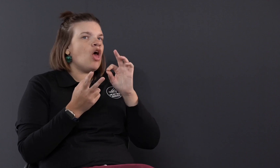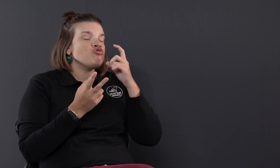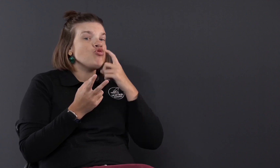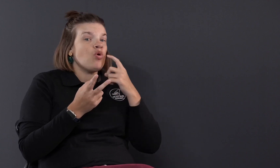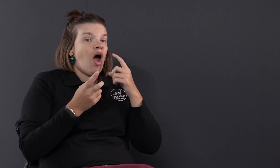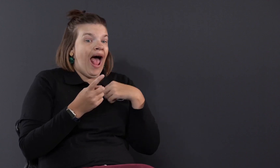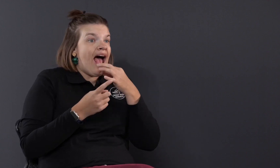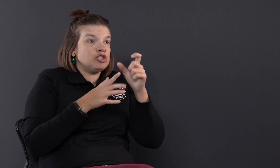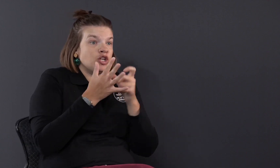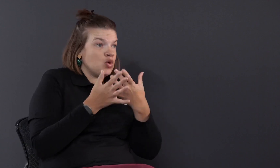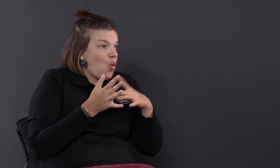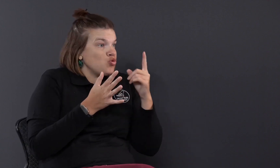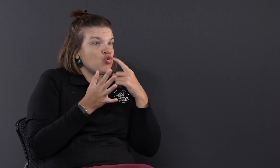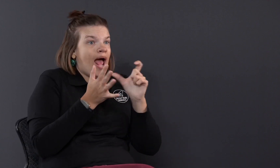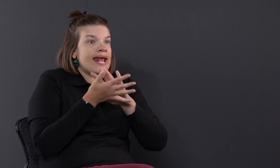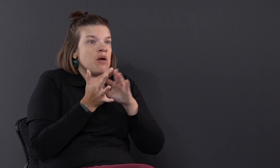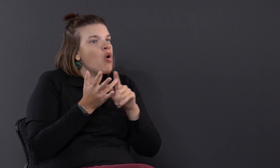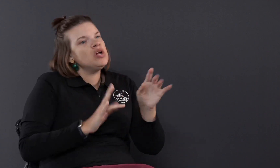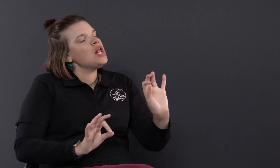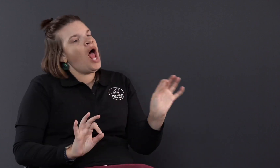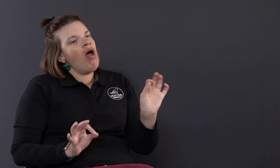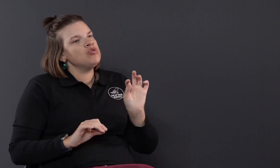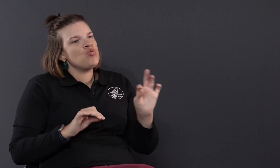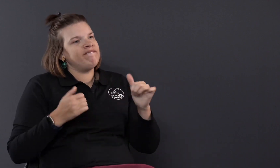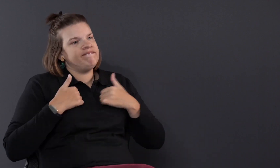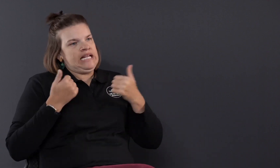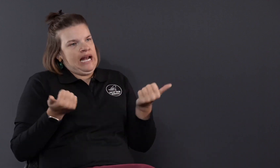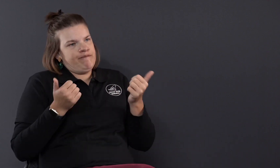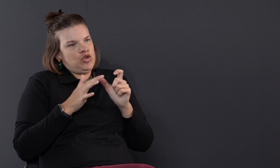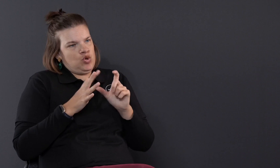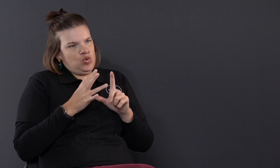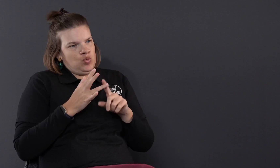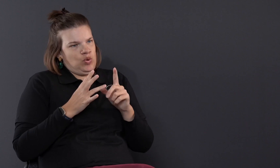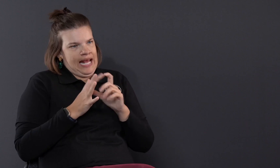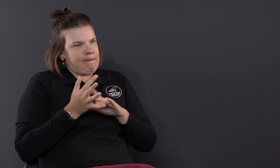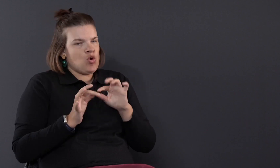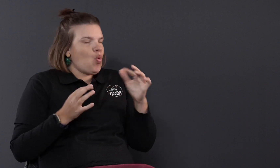okay. But when I asked the doctor about her doing chemo, he said that she wasn't well enough.